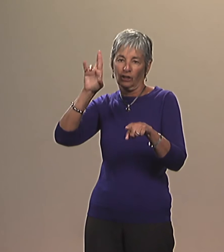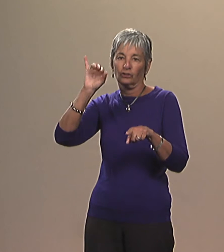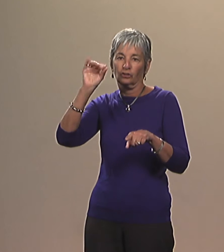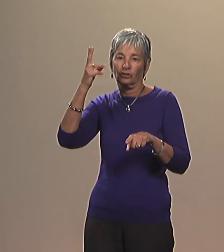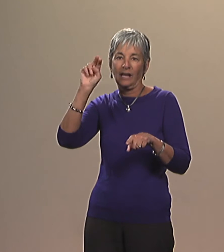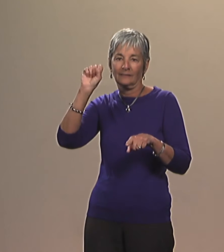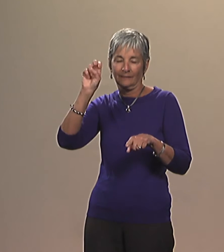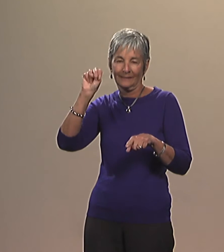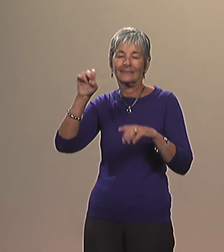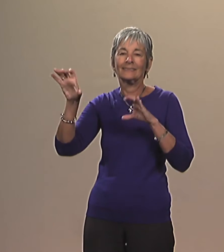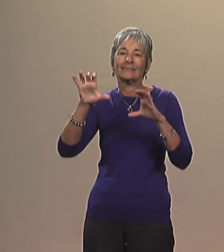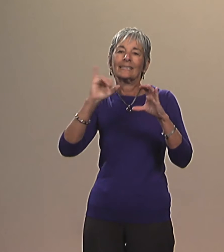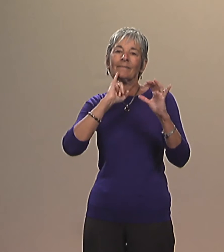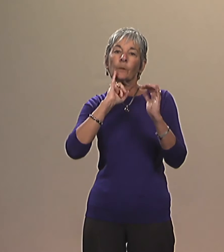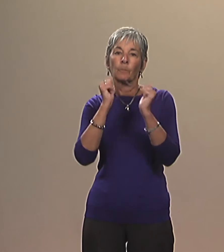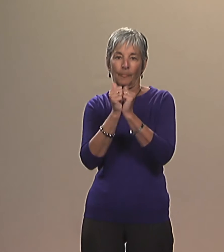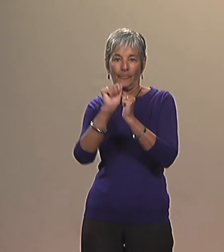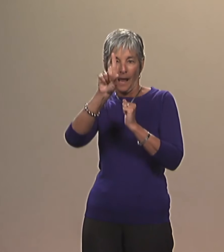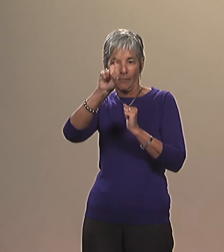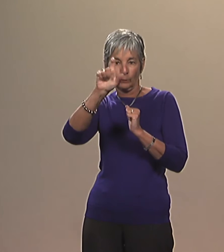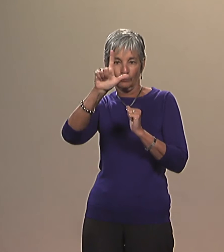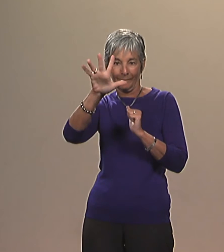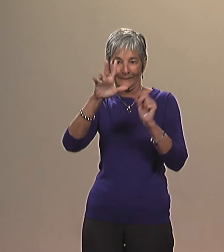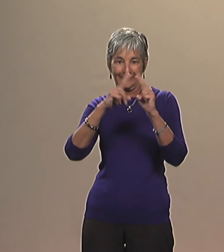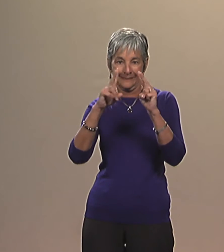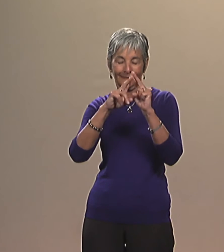Bodner-Johnson conducted interviews of 125 different families